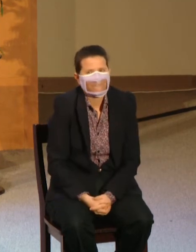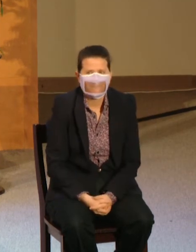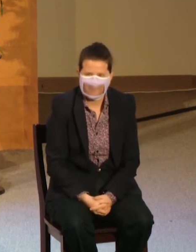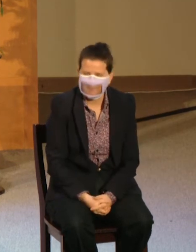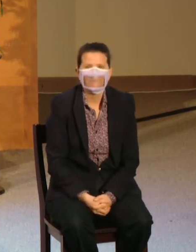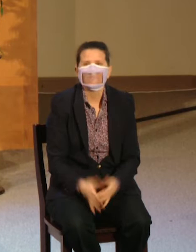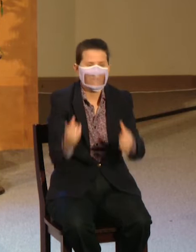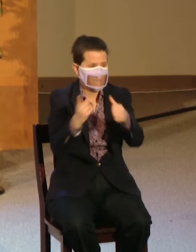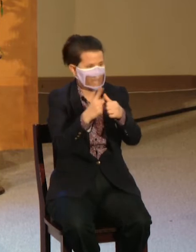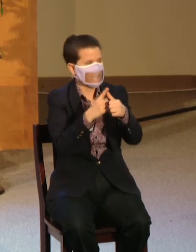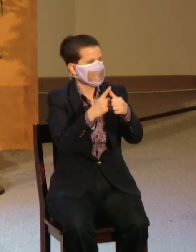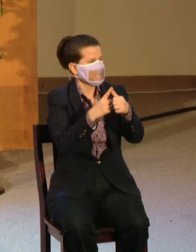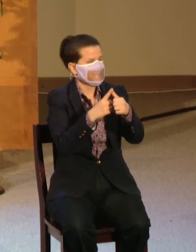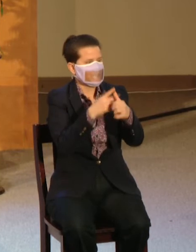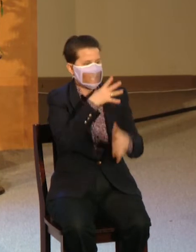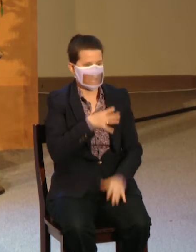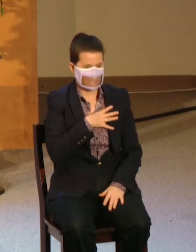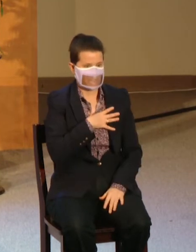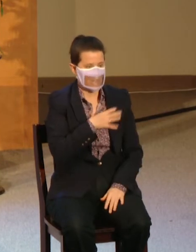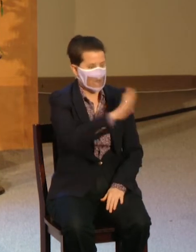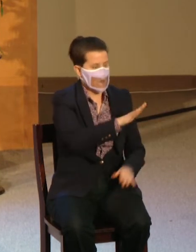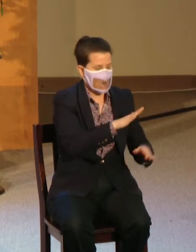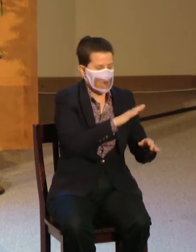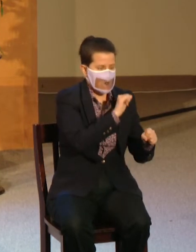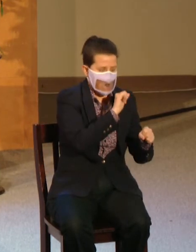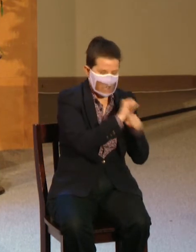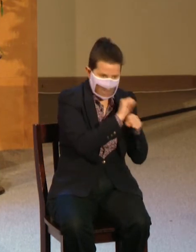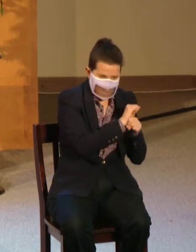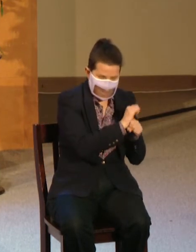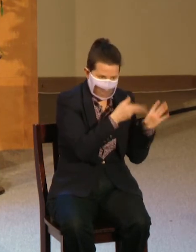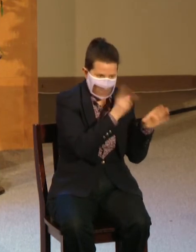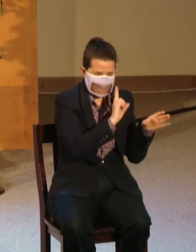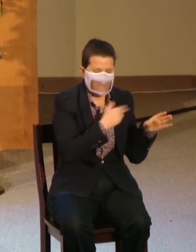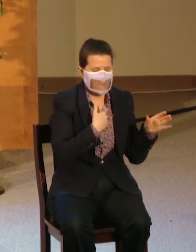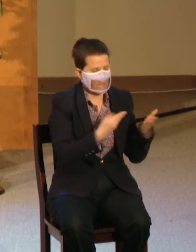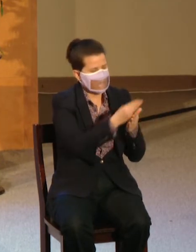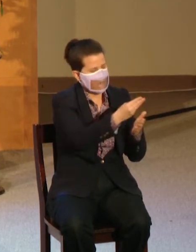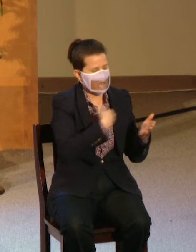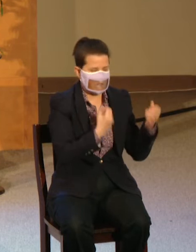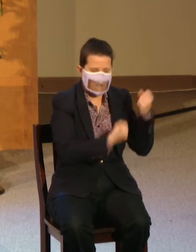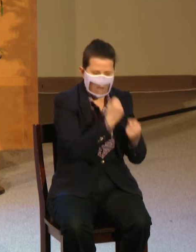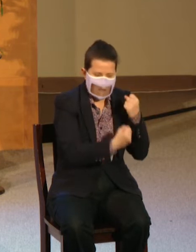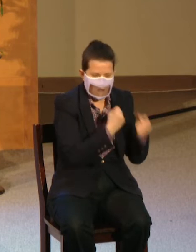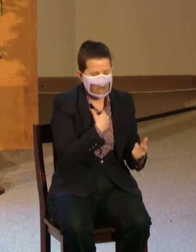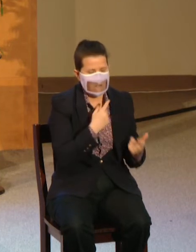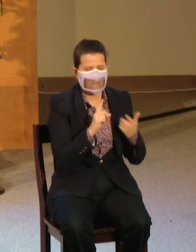So the first woman quit her job immediately. She bought a lush new car. She bought a wonderful place to